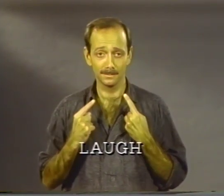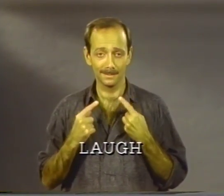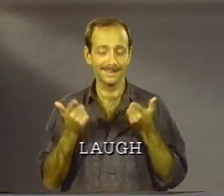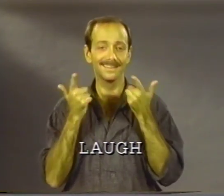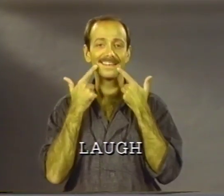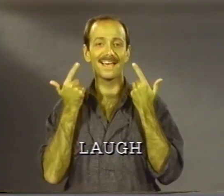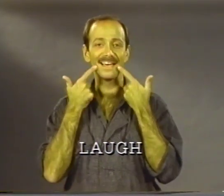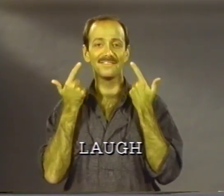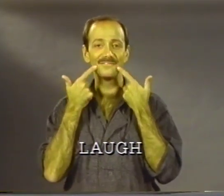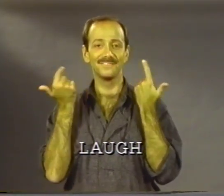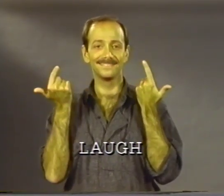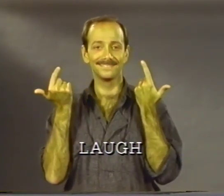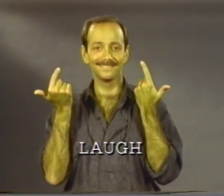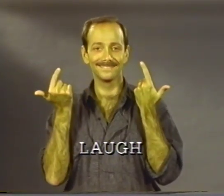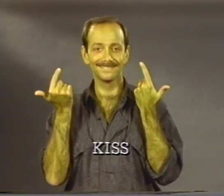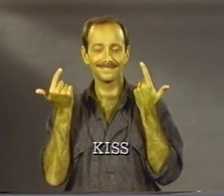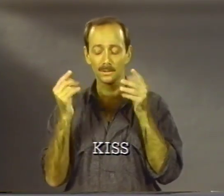laugh, kiss,